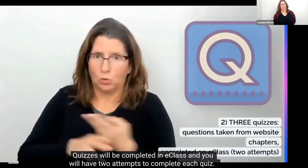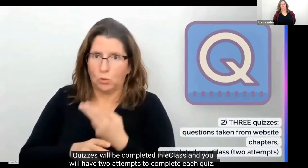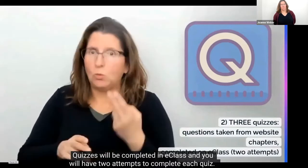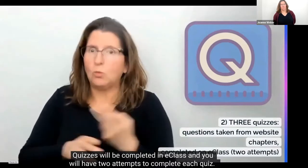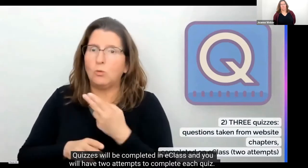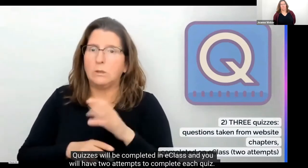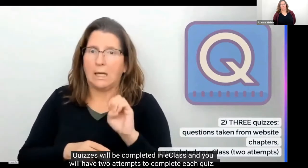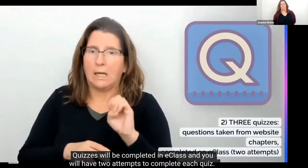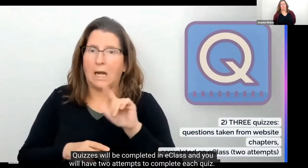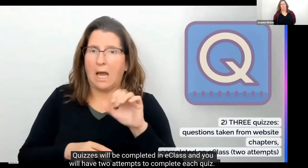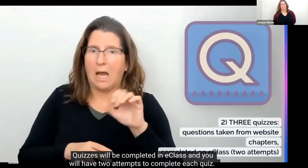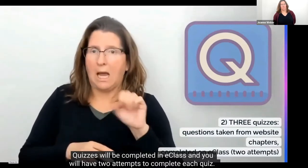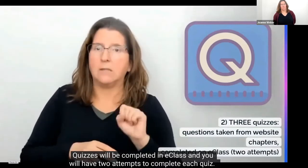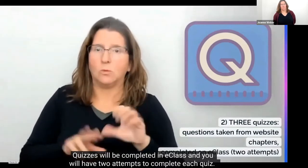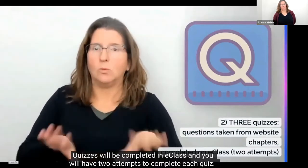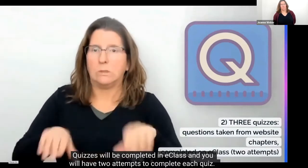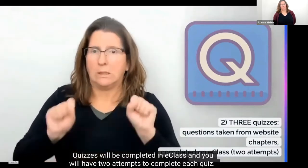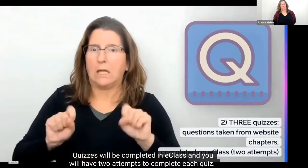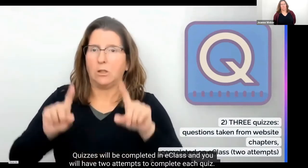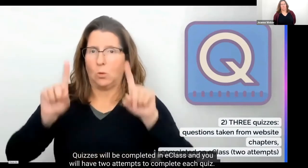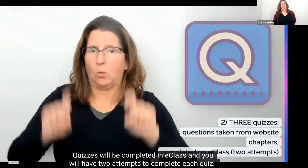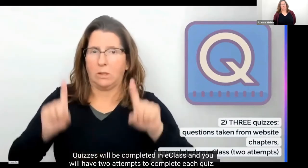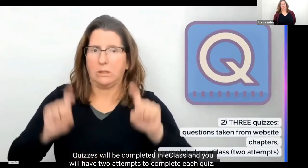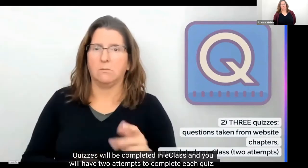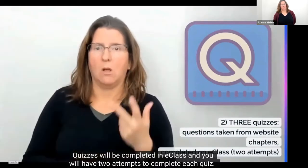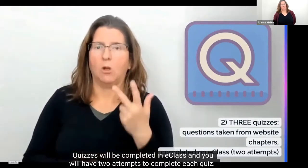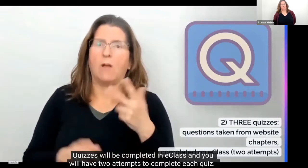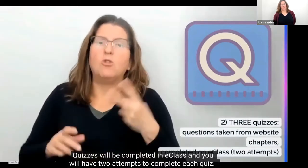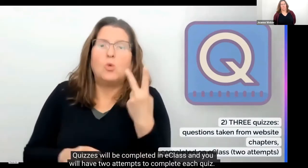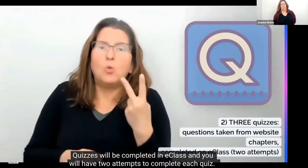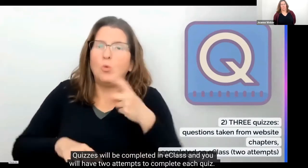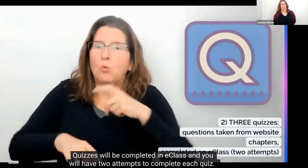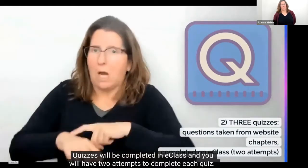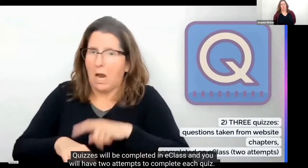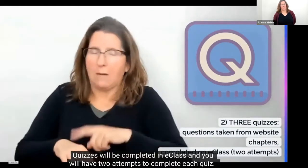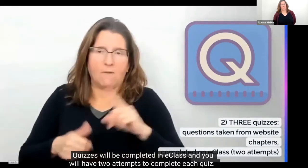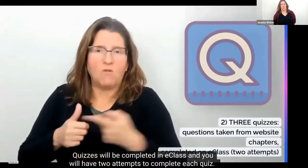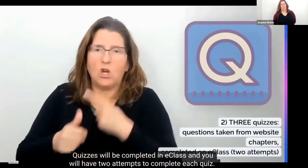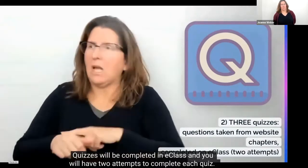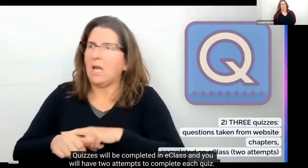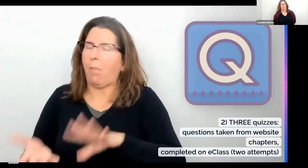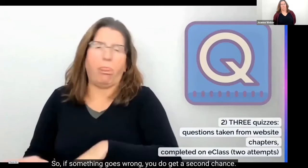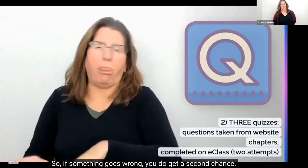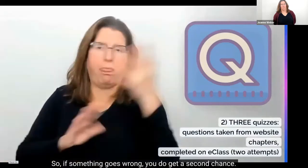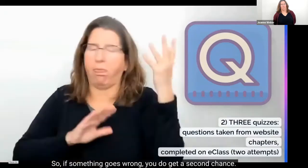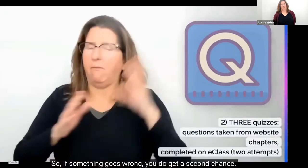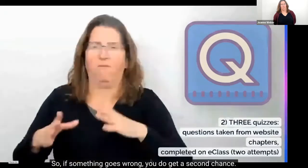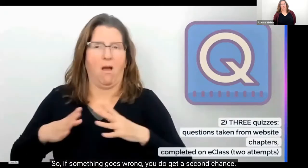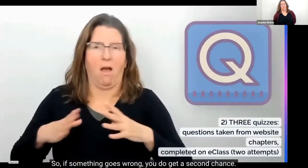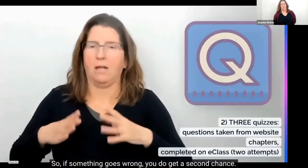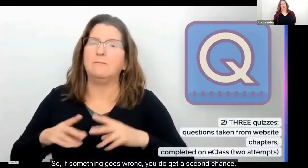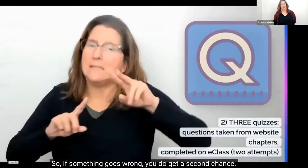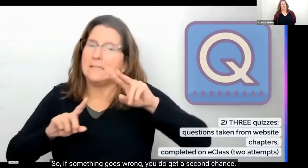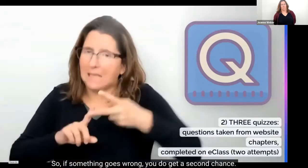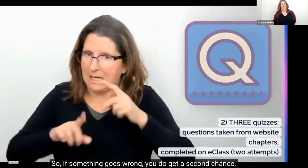Quizzes will be completed in eClass, and you will have 2 attempts to complete each quiz.